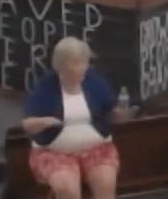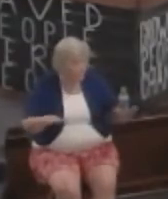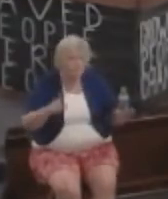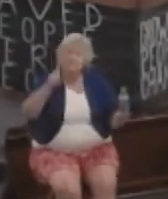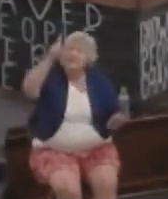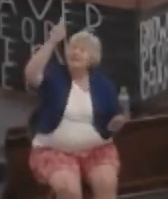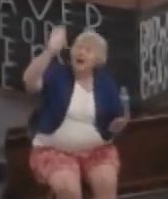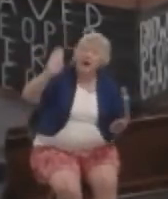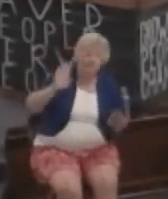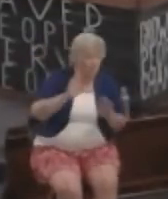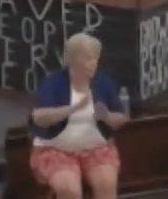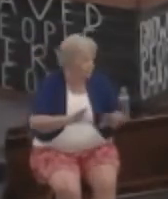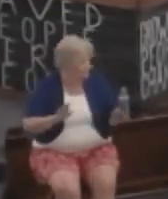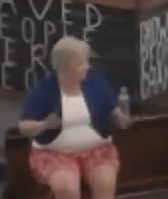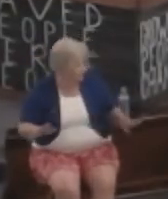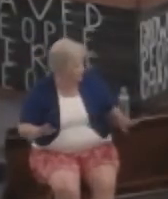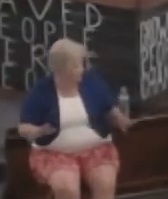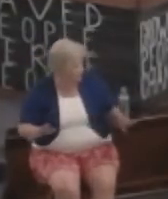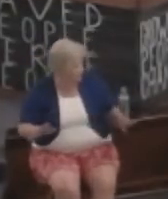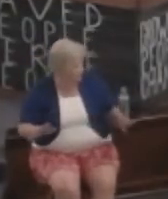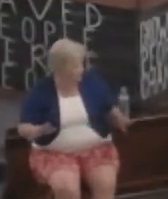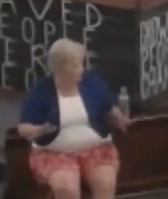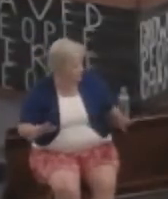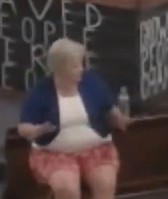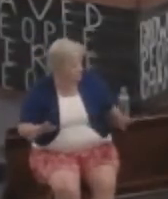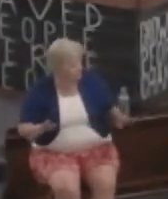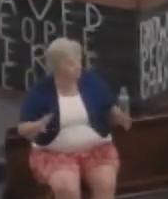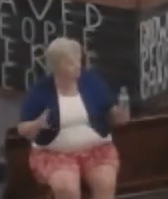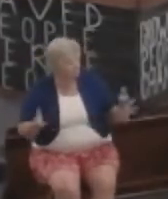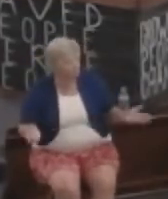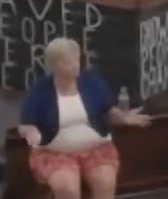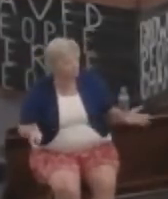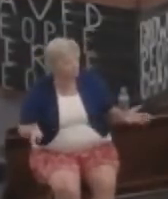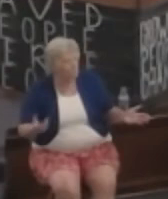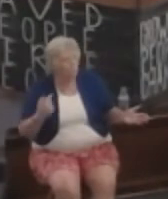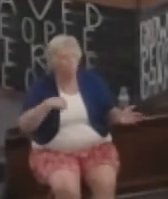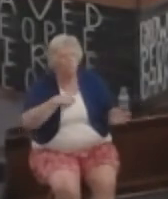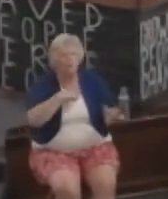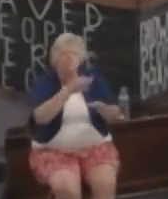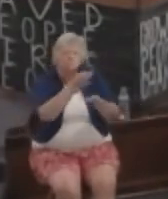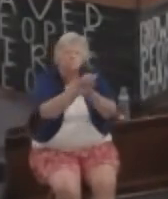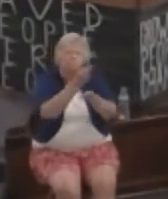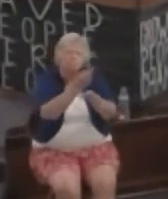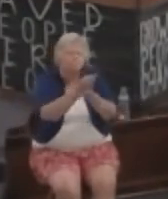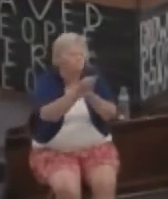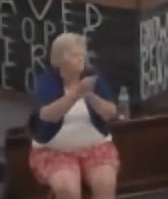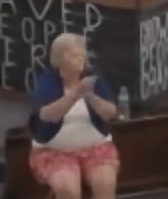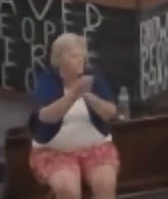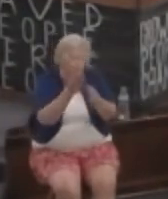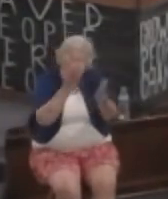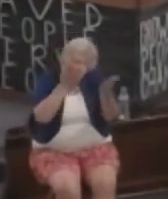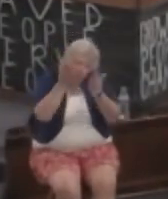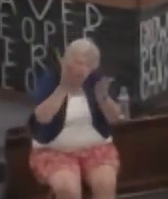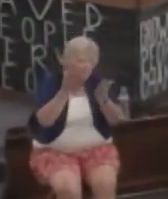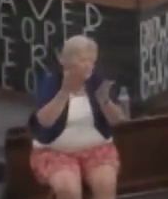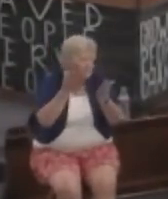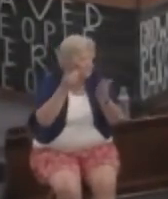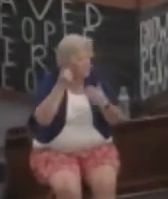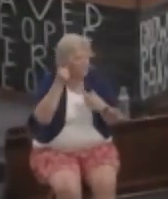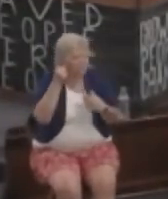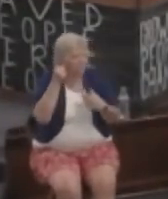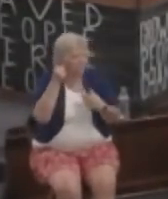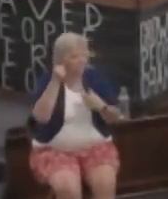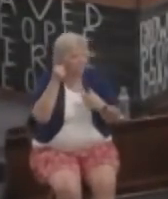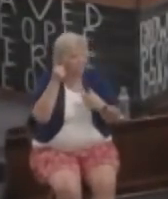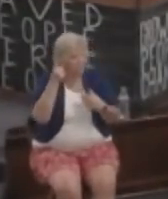if we are children of Christ, and we're faithful in our servanthood to Him, then we